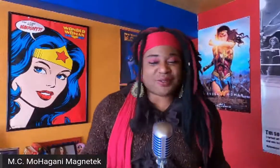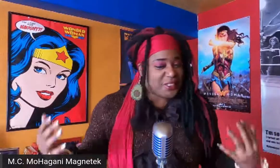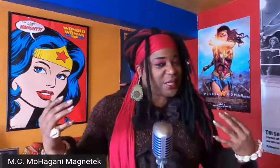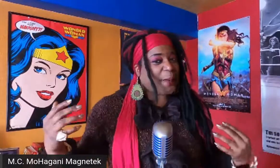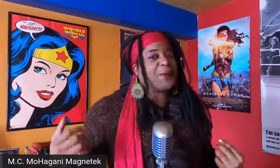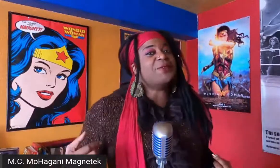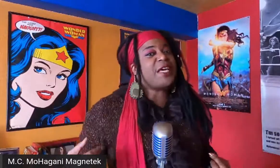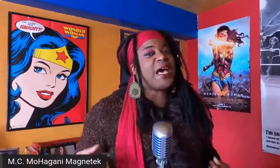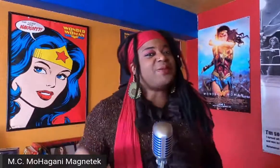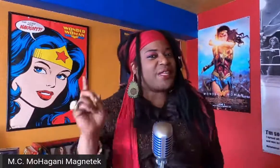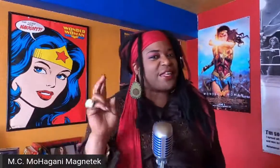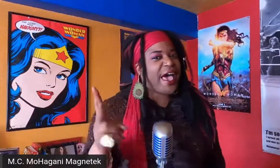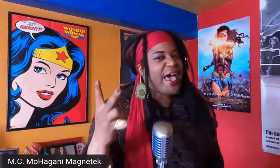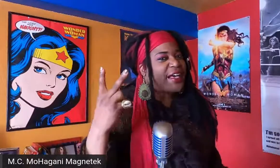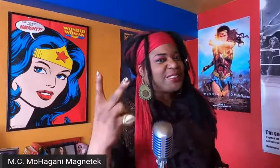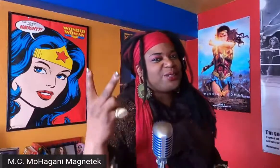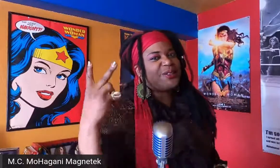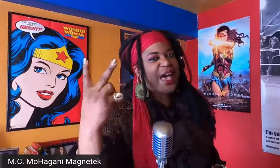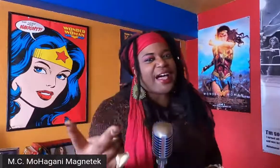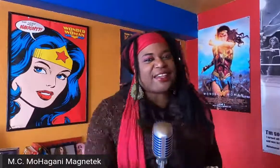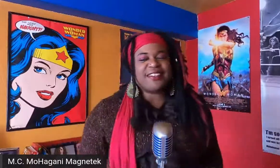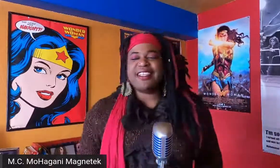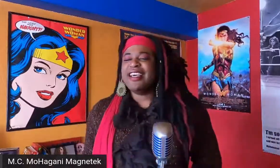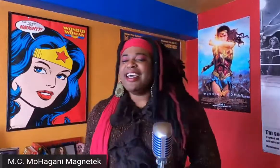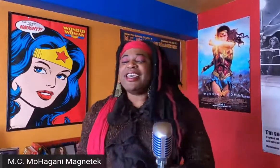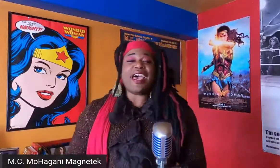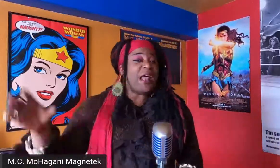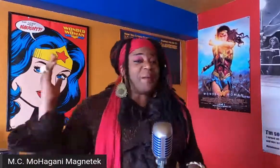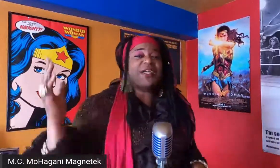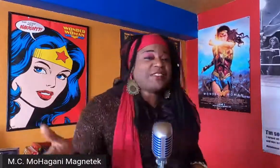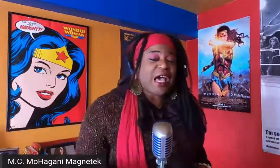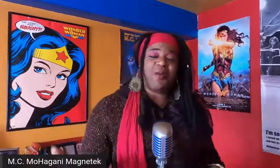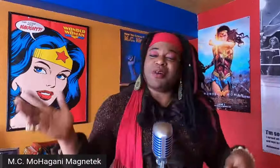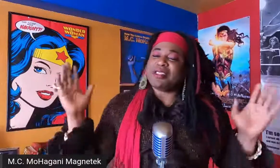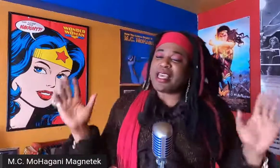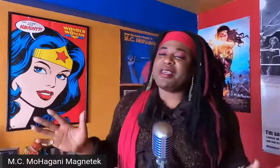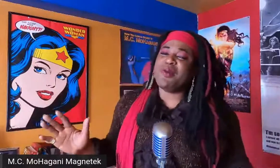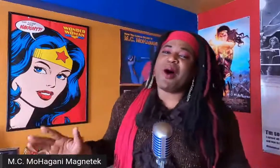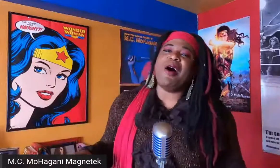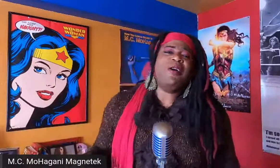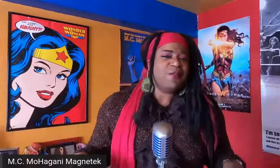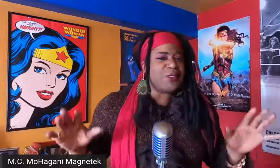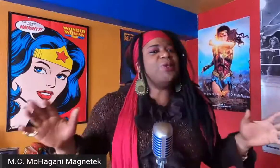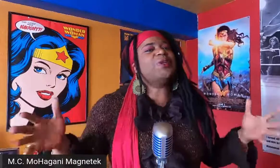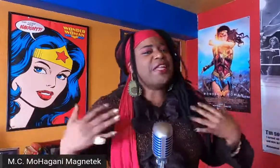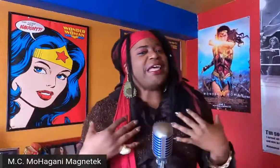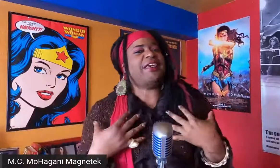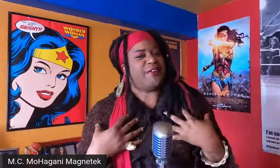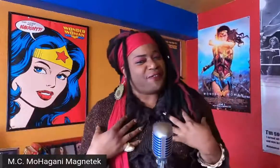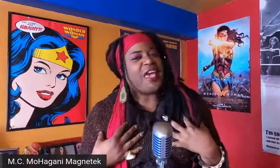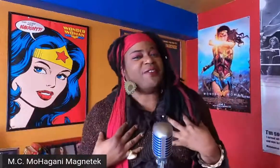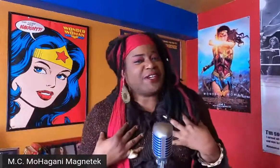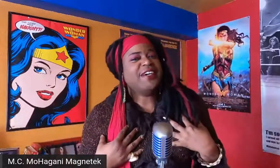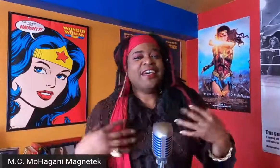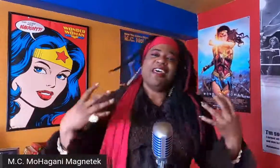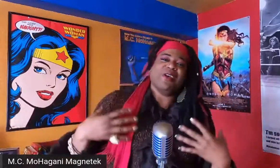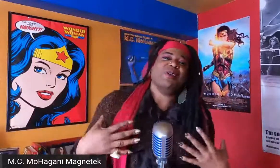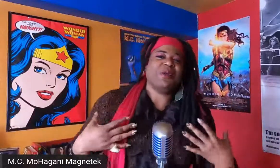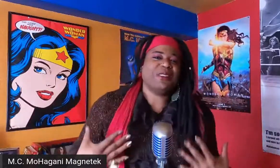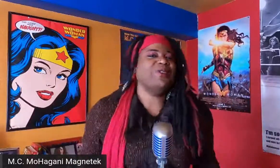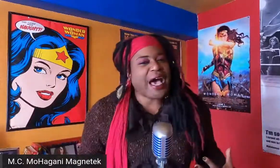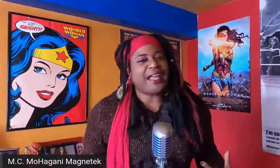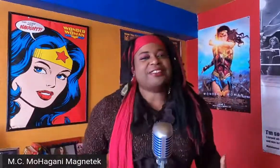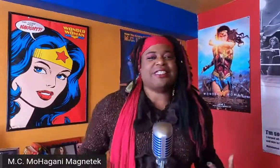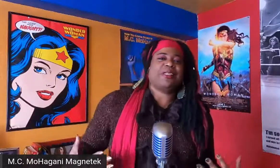ladies who consider pool tabs with their last $2. Yeah. And I must say, I want to thank you all for doing a lady a favor and